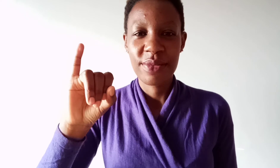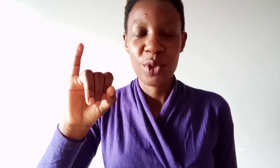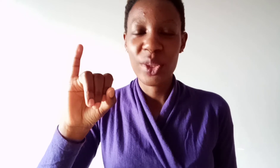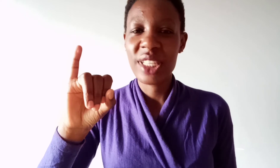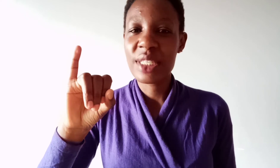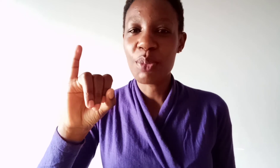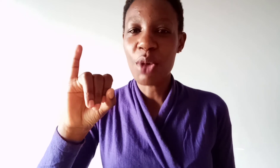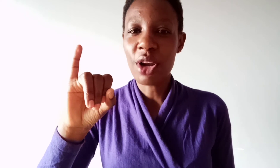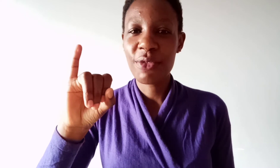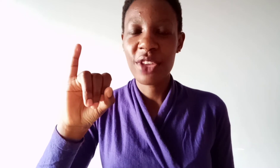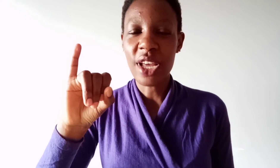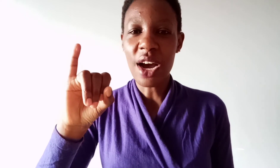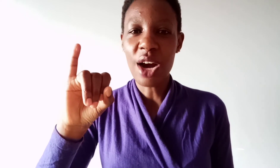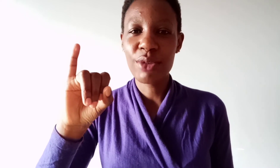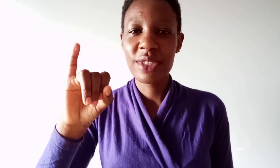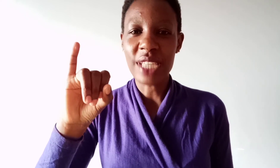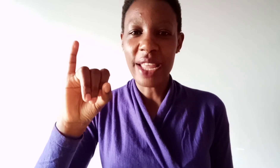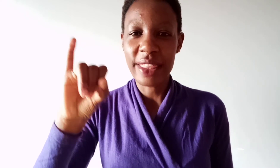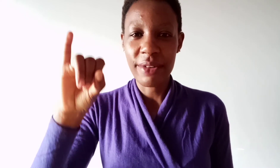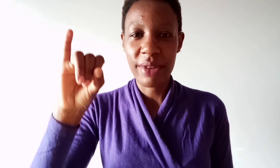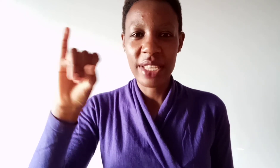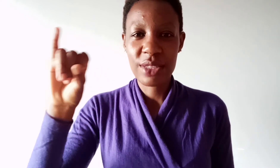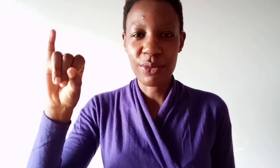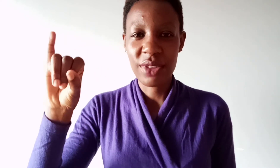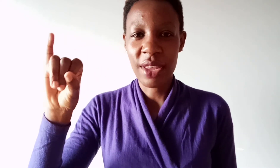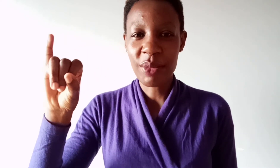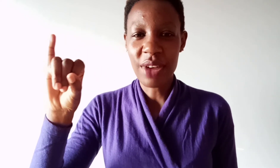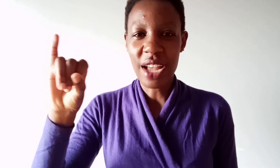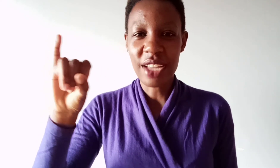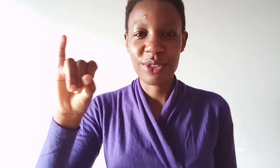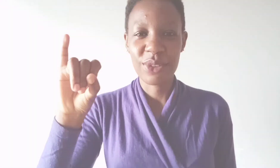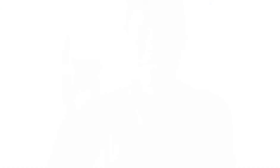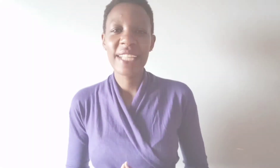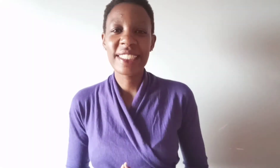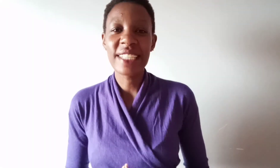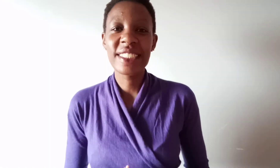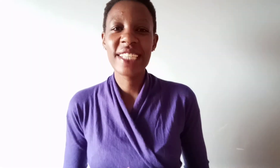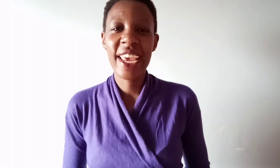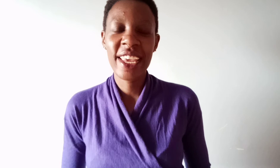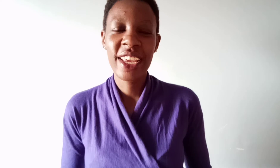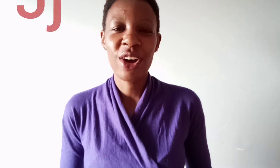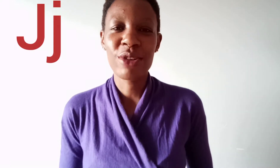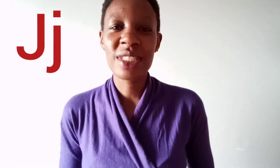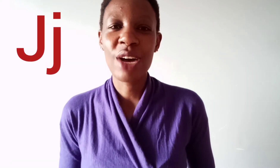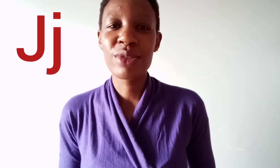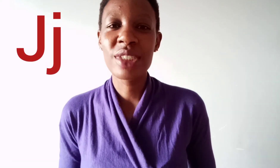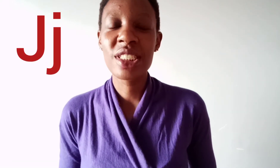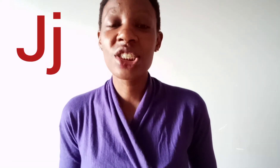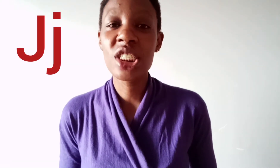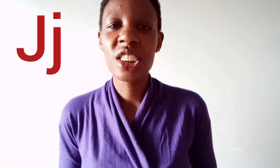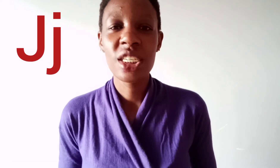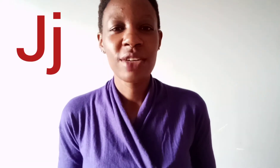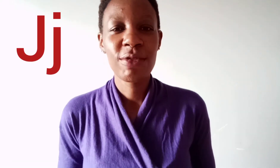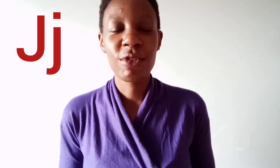with a small finger out and the rest of them are together. Letter J or sound J for